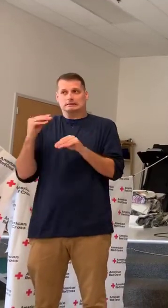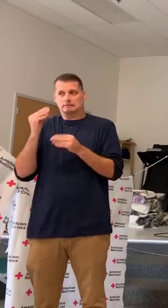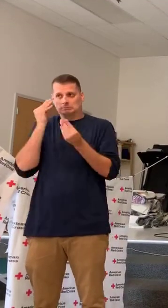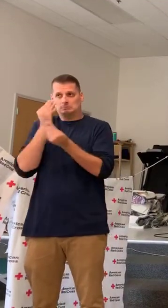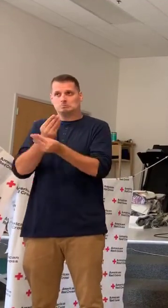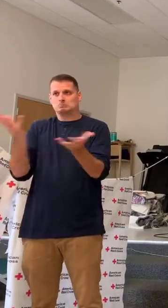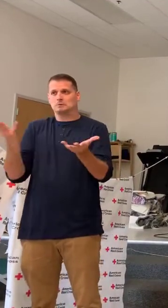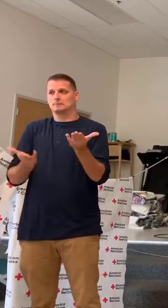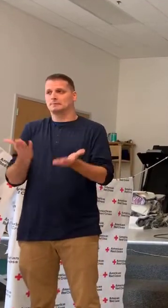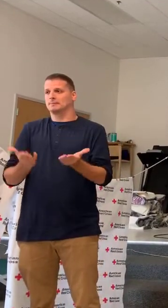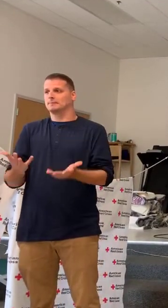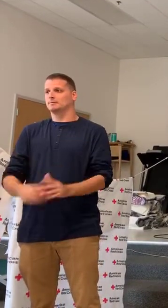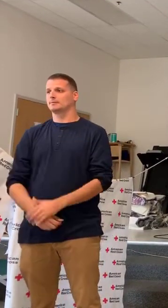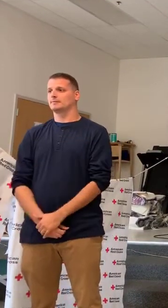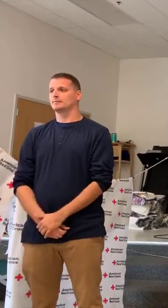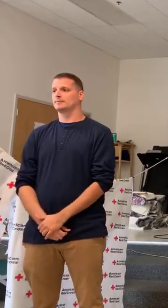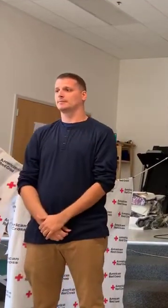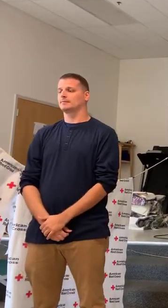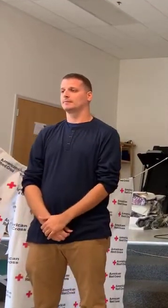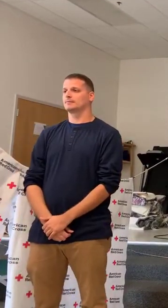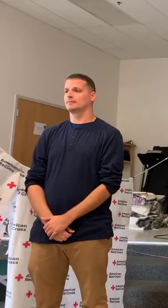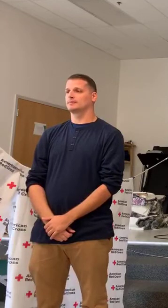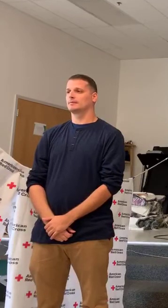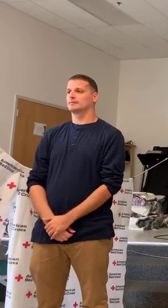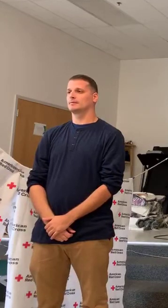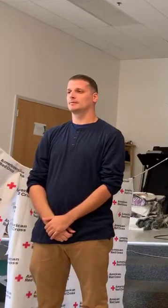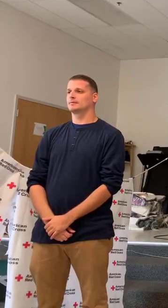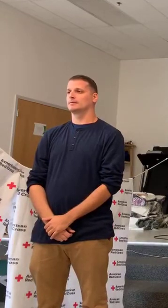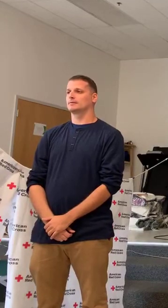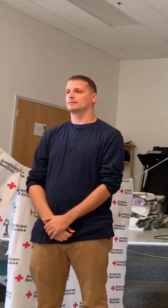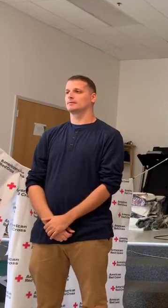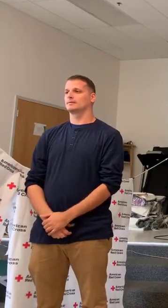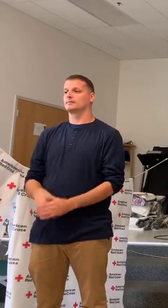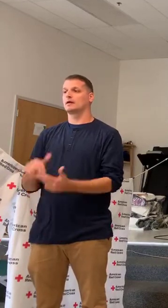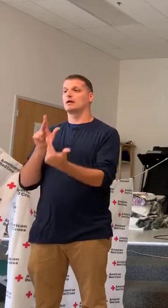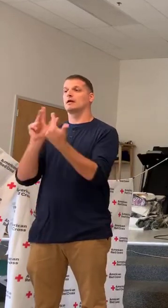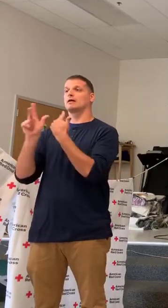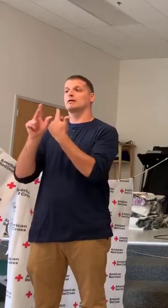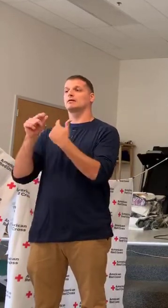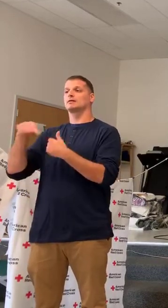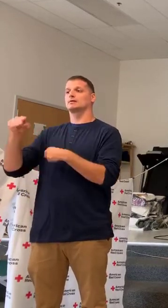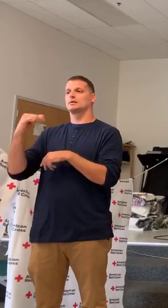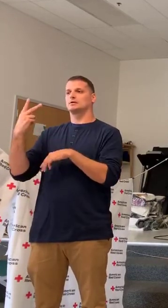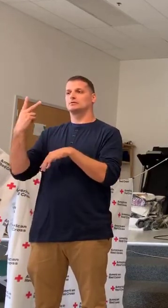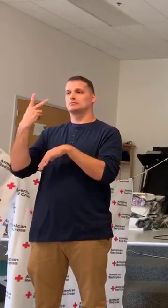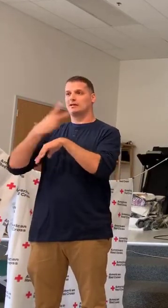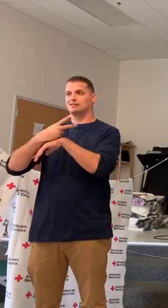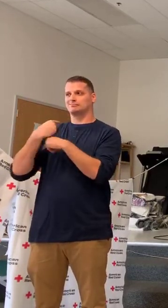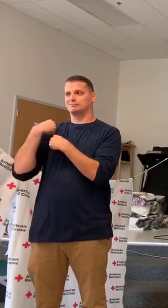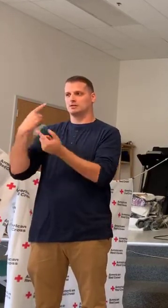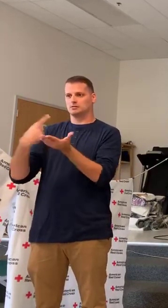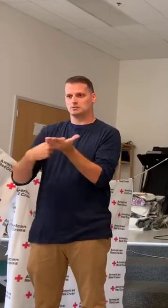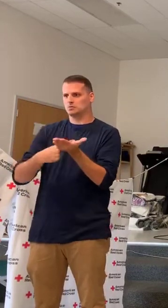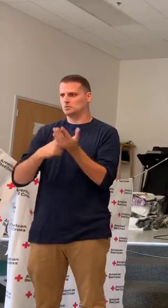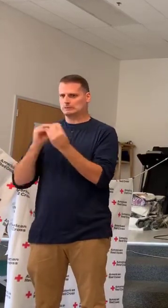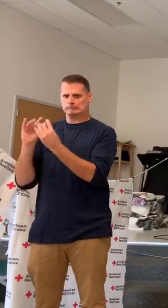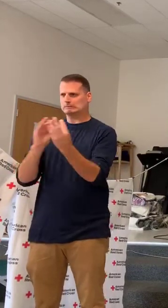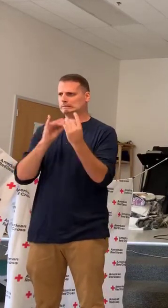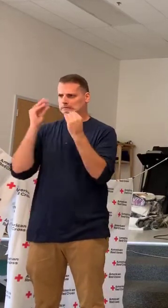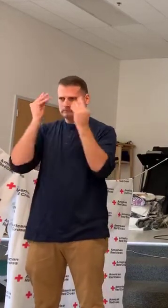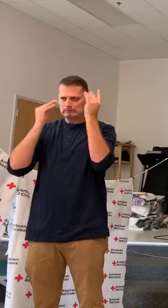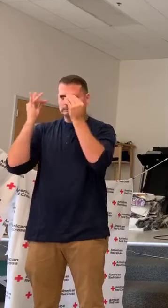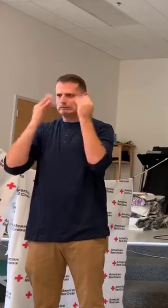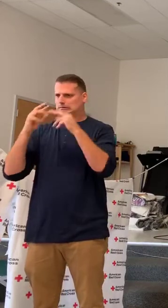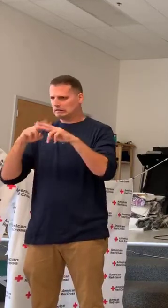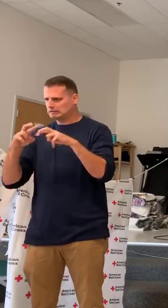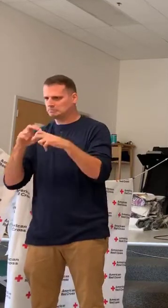with the highway, like I said, it's been a 2-day process, multiple meetings, talking to all the entities, looking at safety officers,